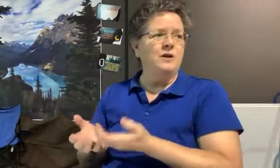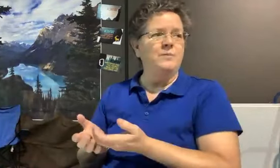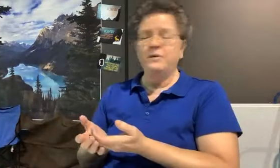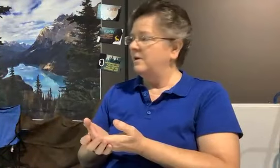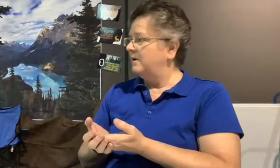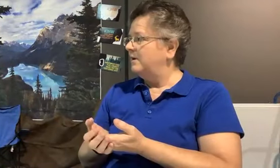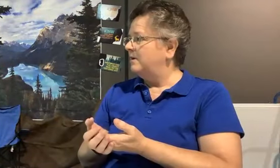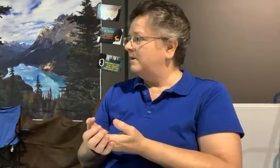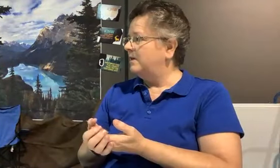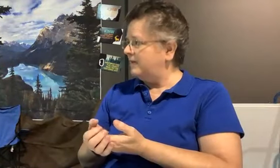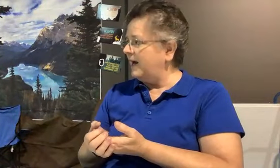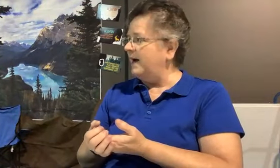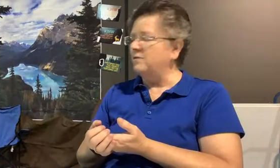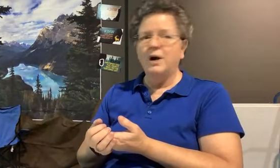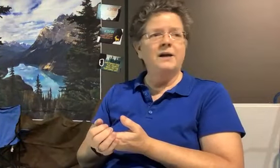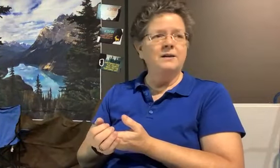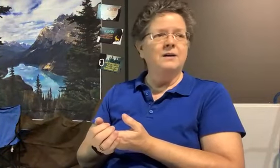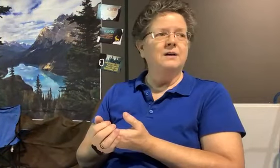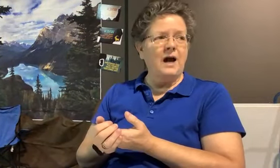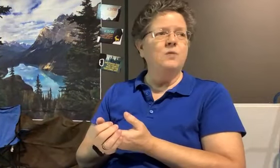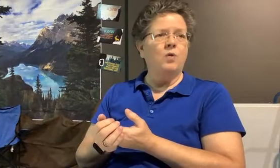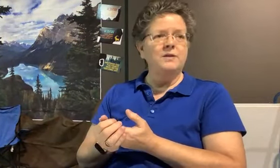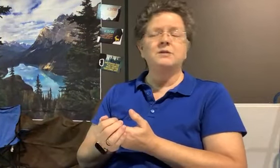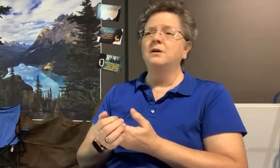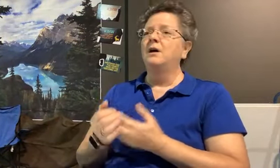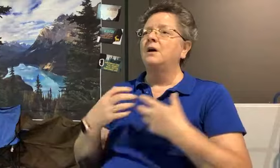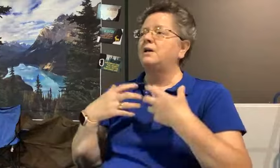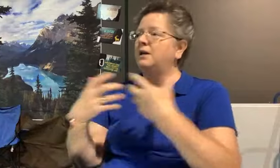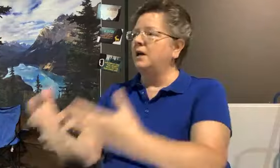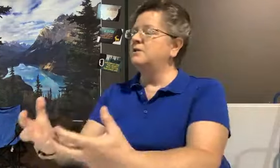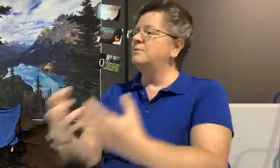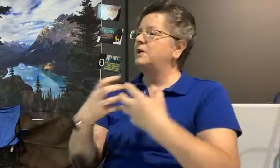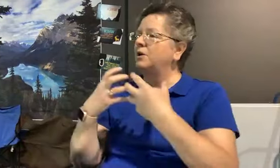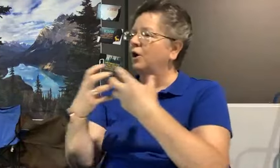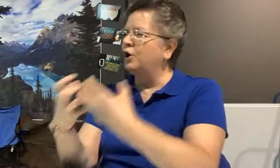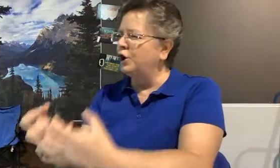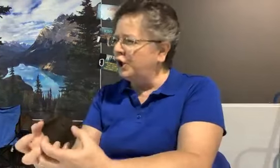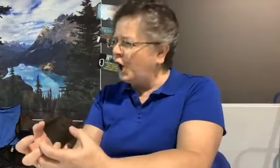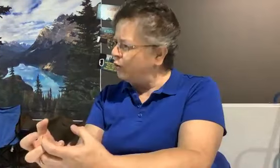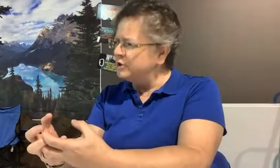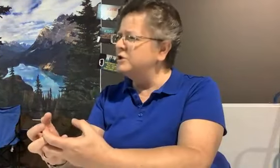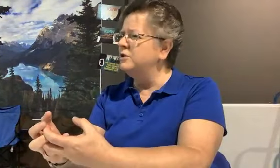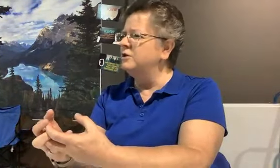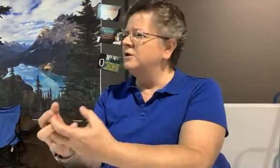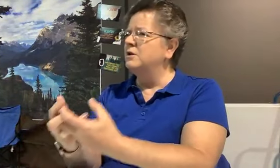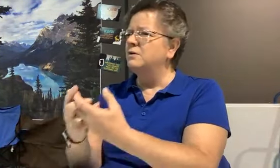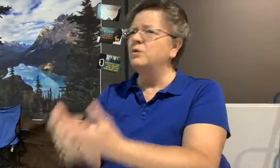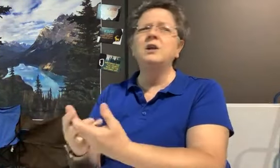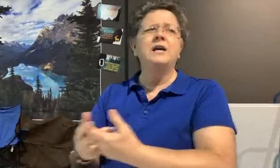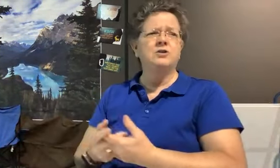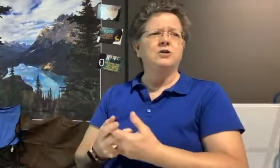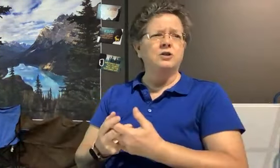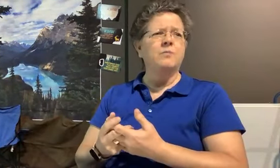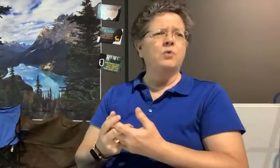relationship than that, right? God wants an intimate, close relationship with